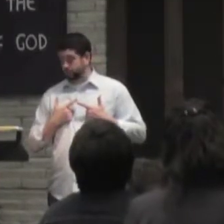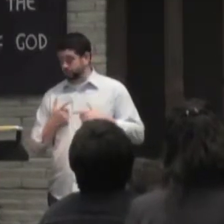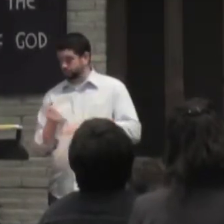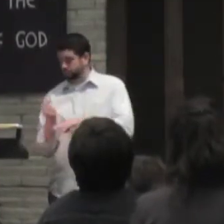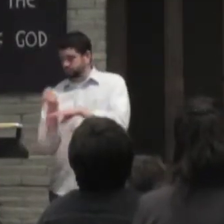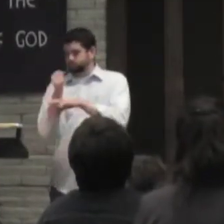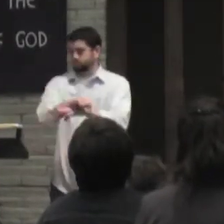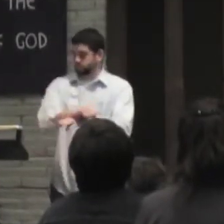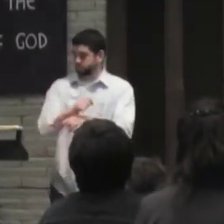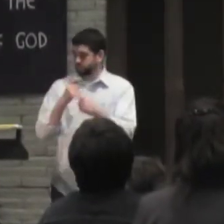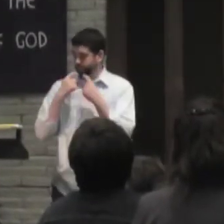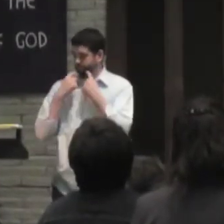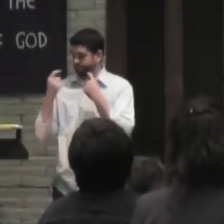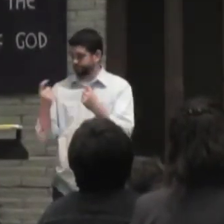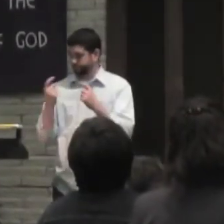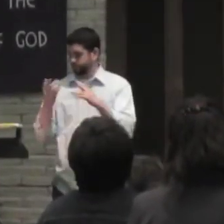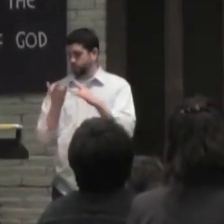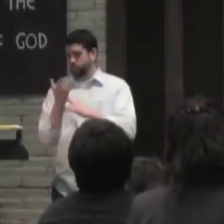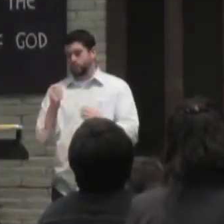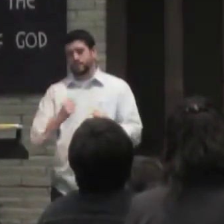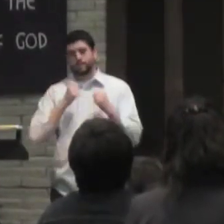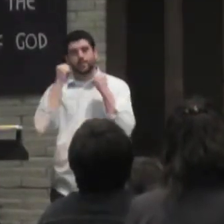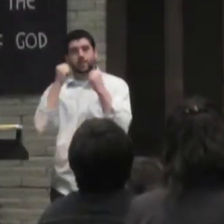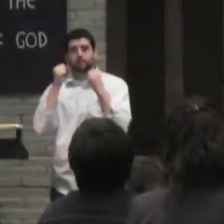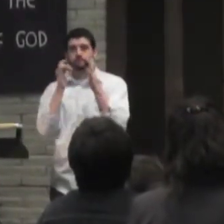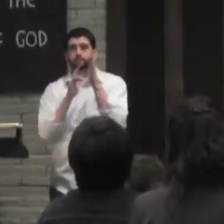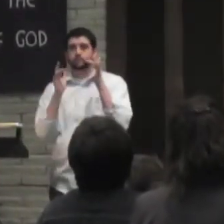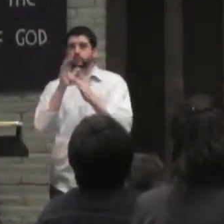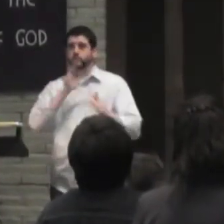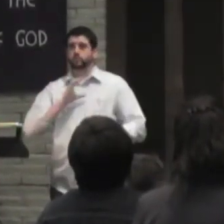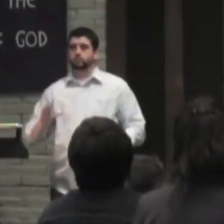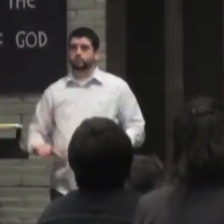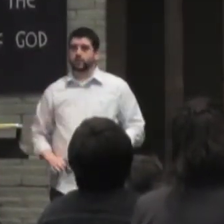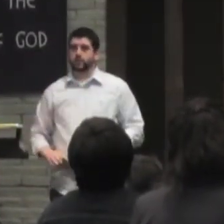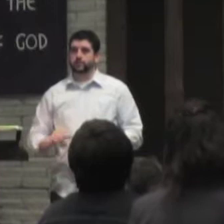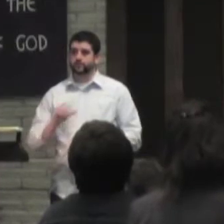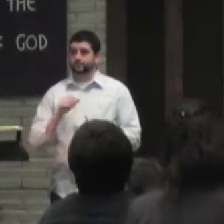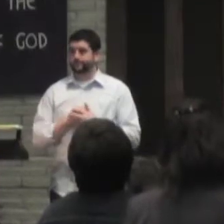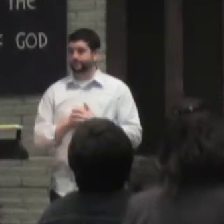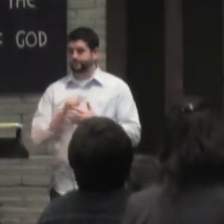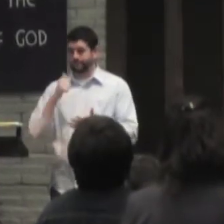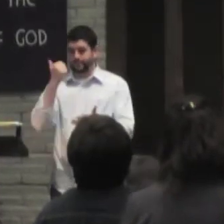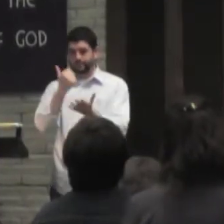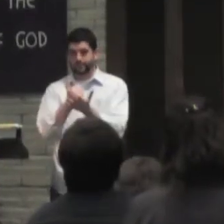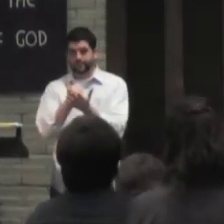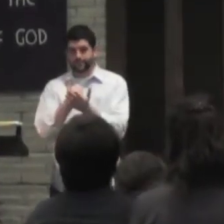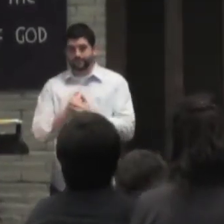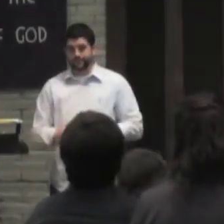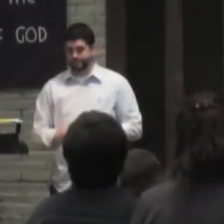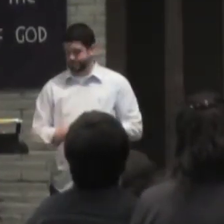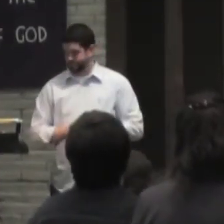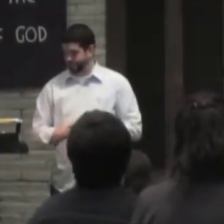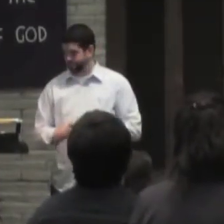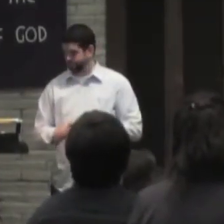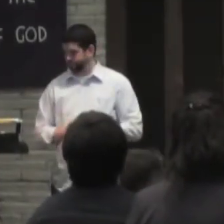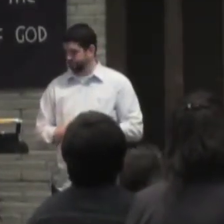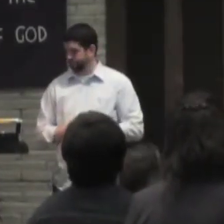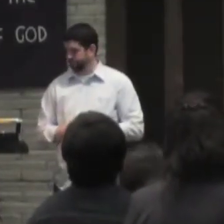overcomes sin through the power of Jesus Christ. Amen.